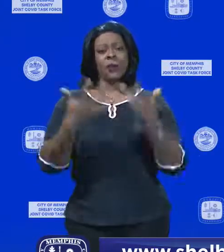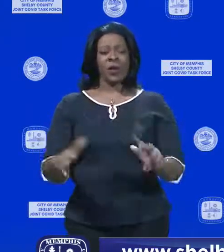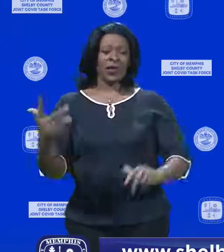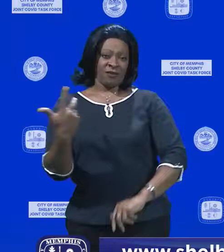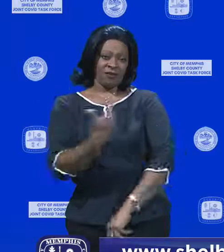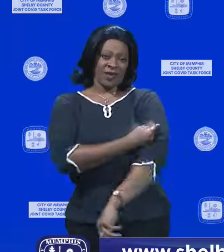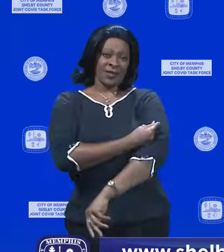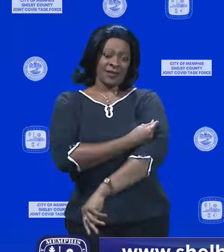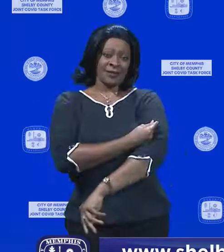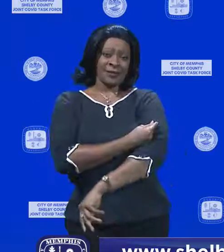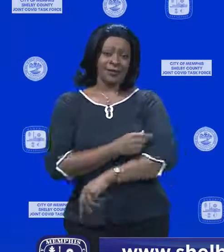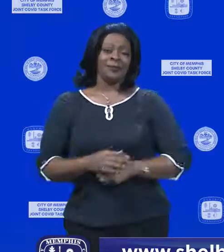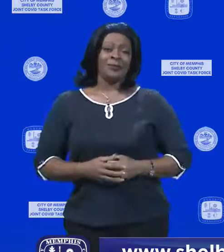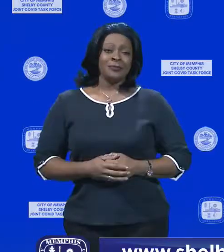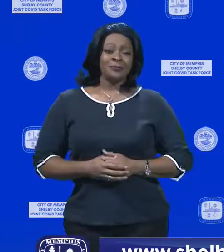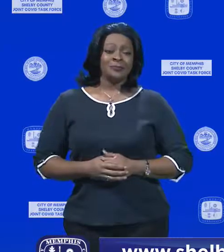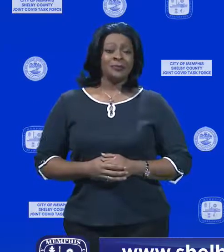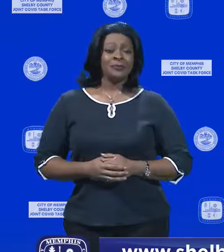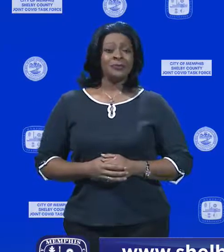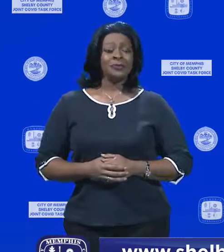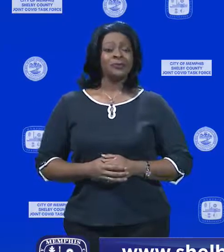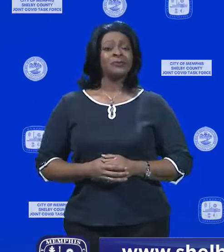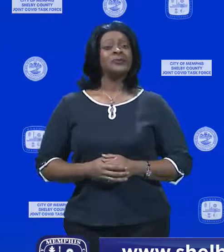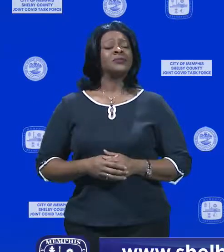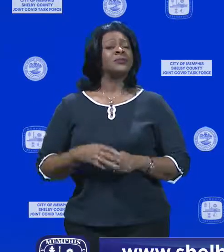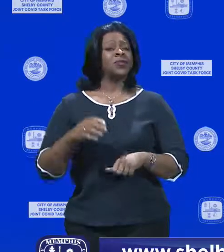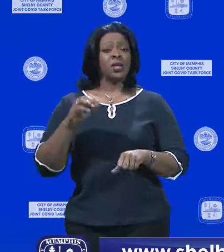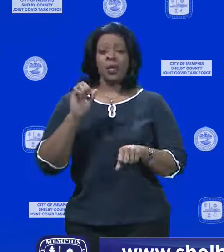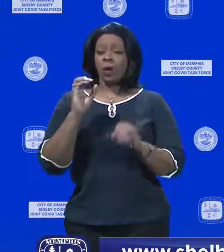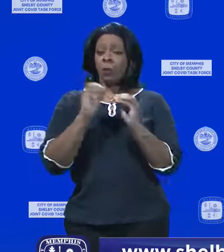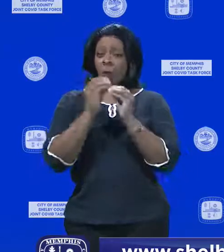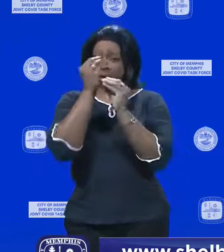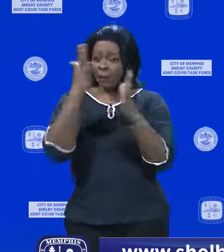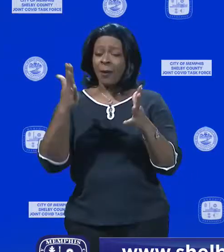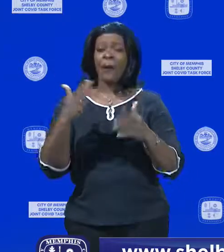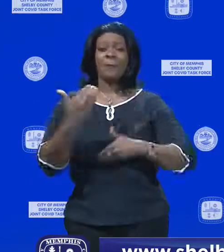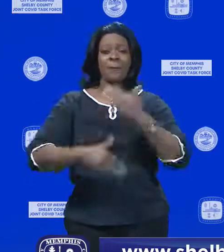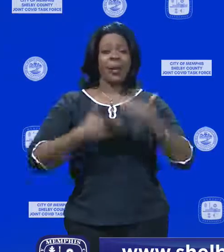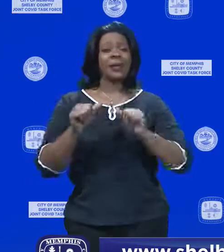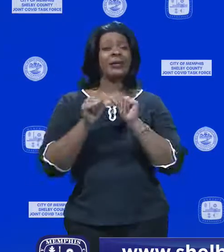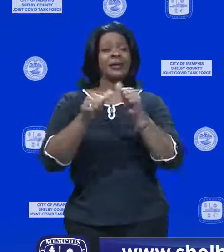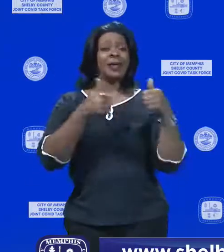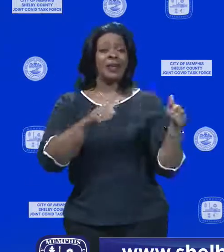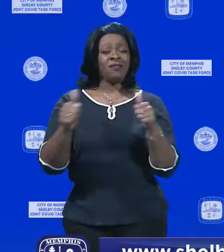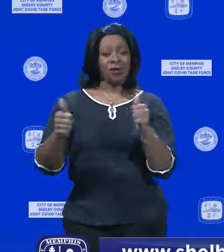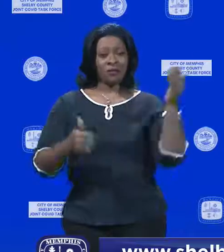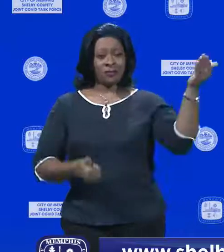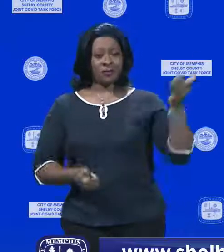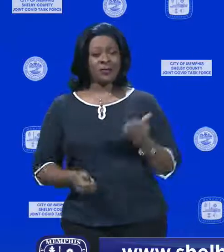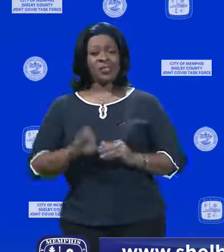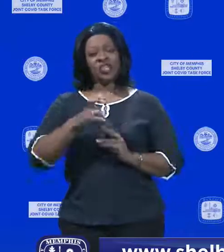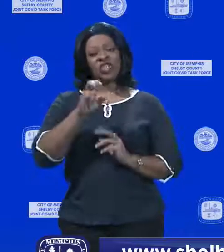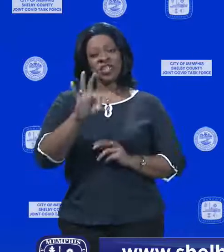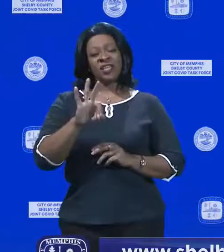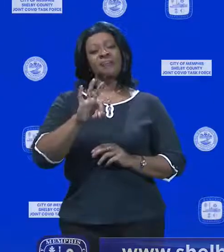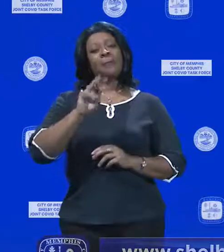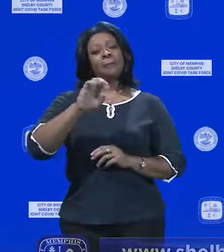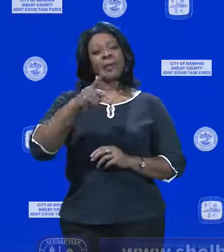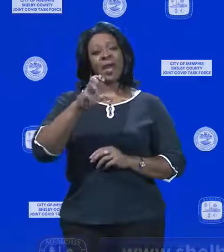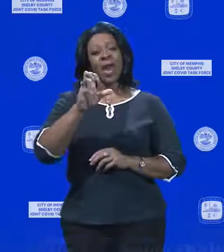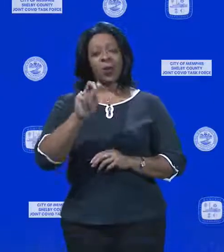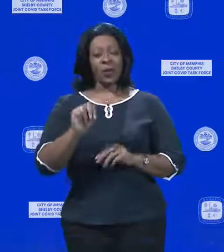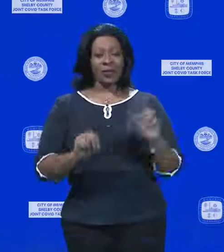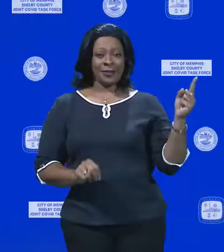vaccinated. So with more about the progress and continued efforts on vaccination, I invite Chief Doug McGowen to the podium.